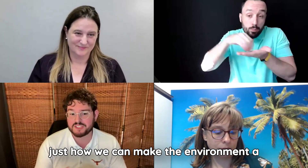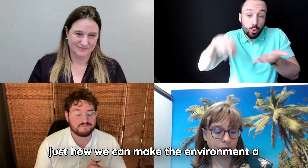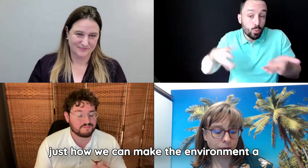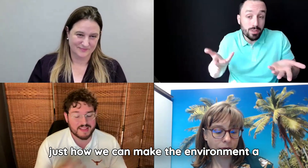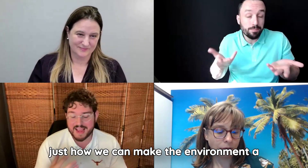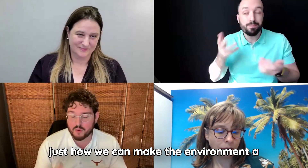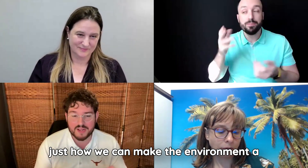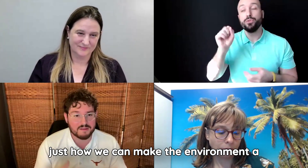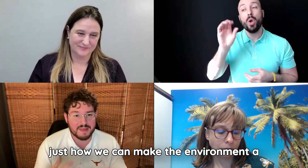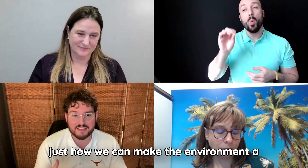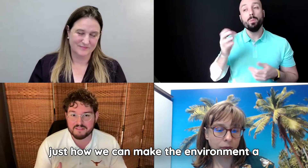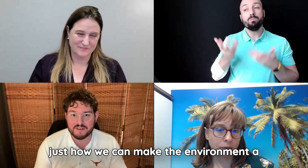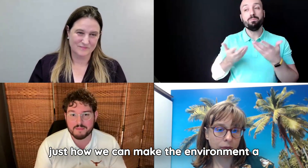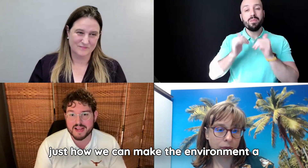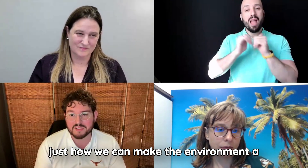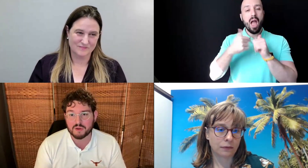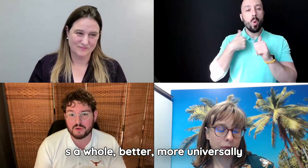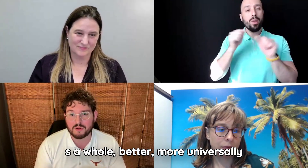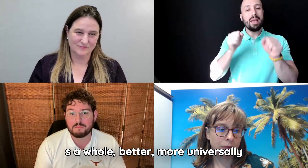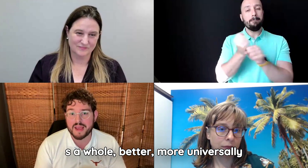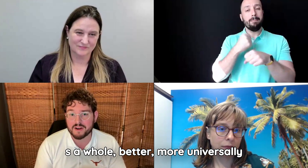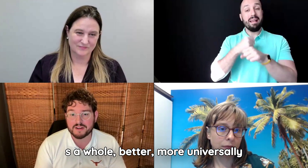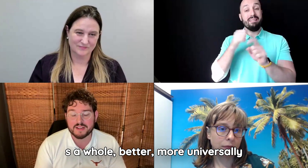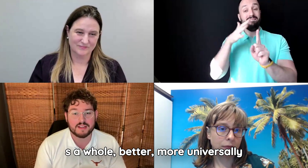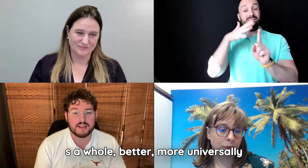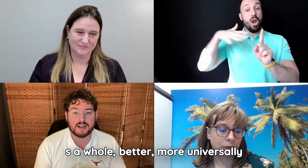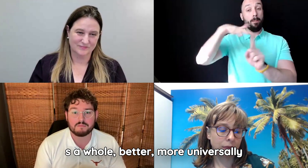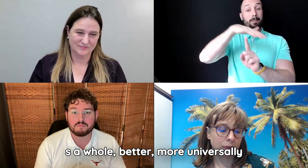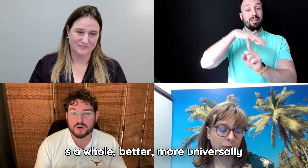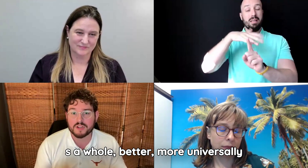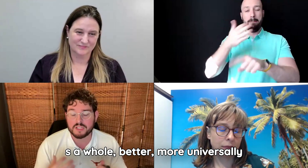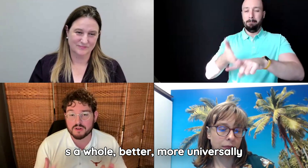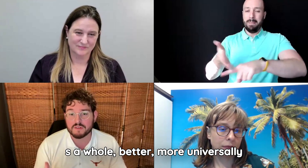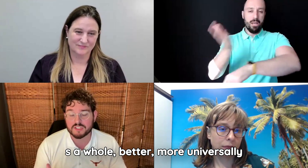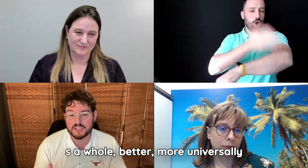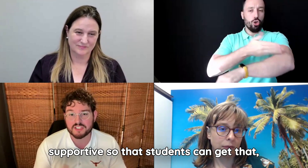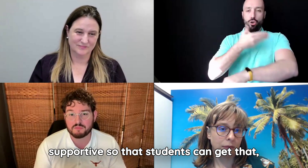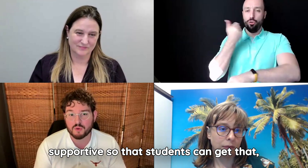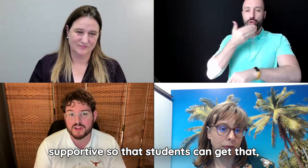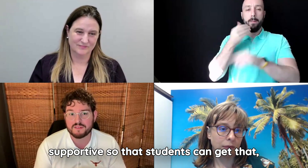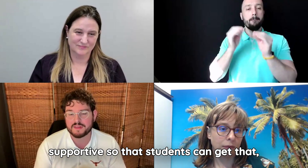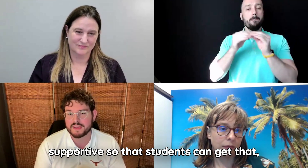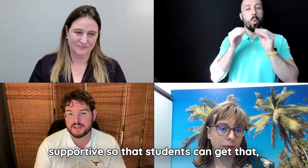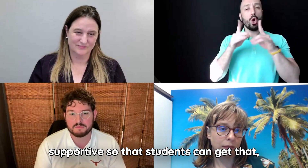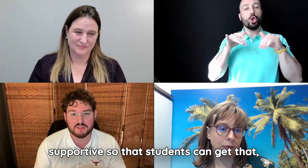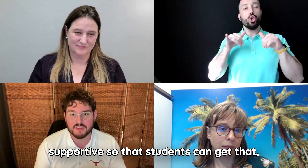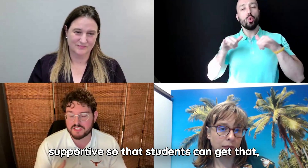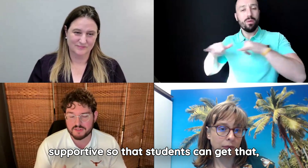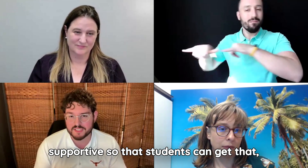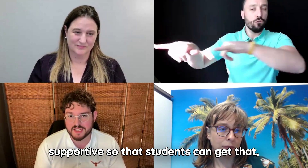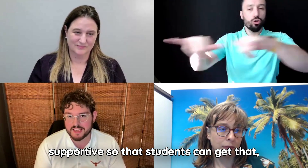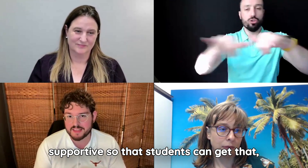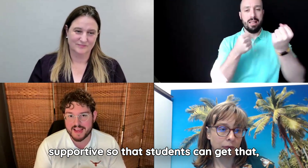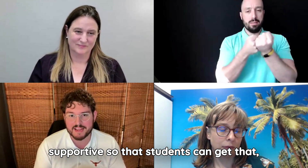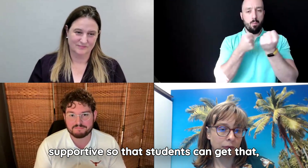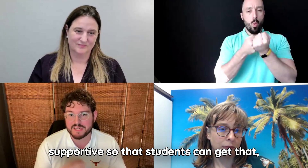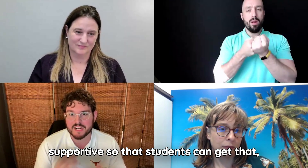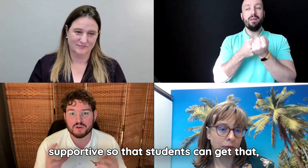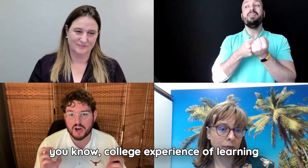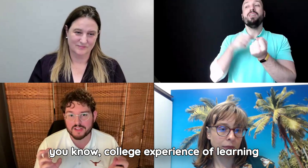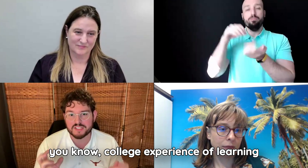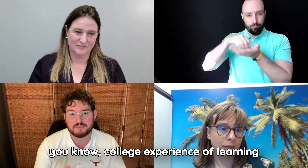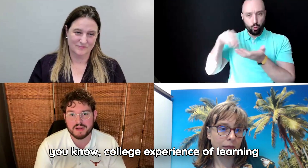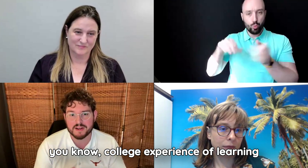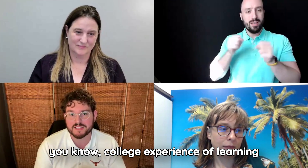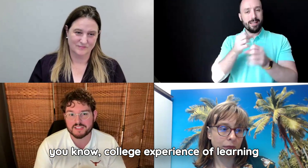So just how we can make the environment as a whole better, more universally supportive, so that students can get that,